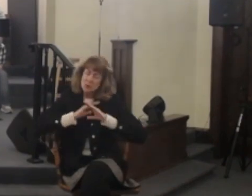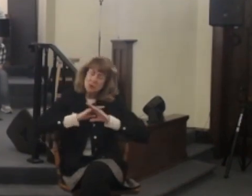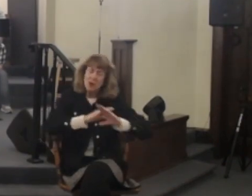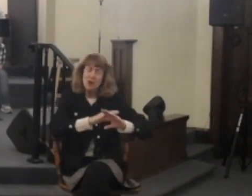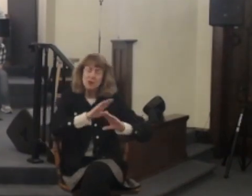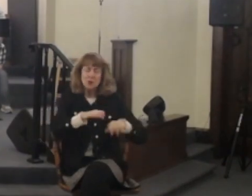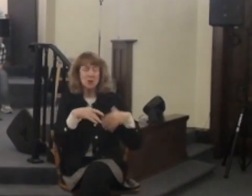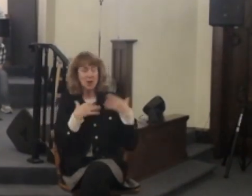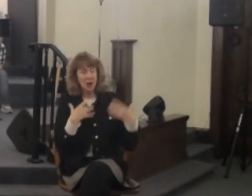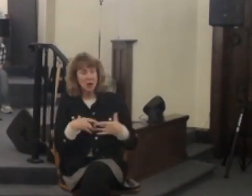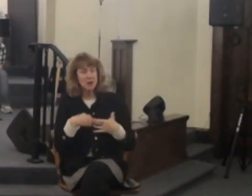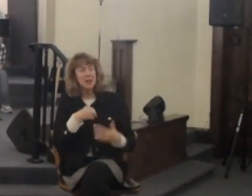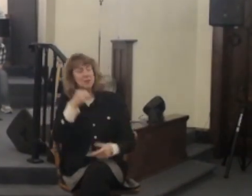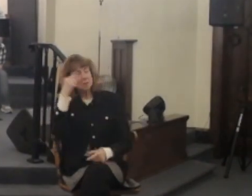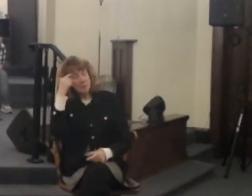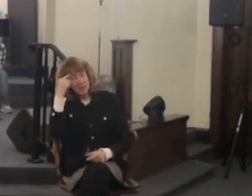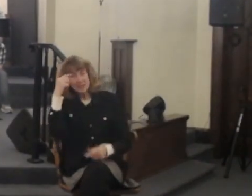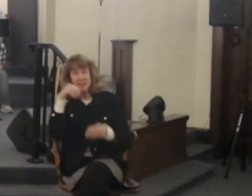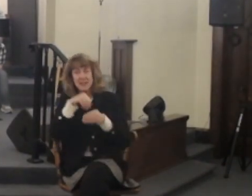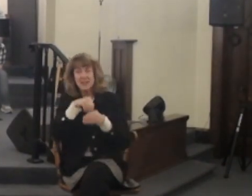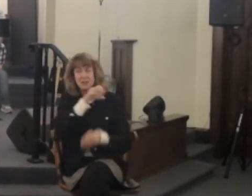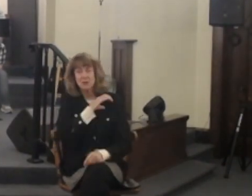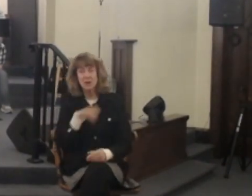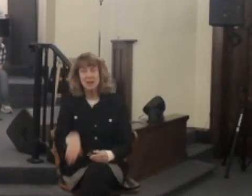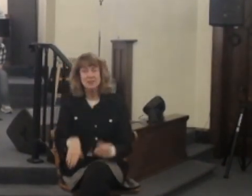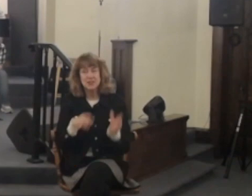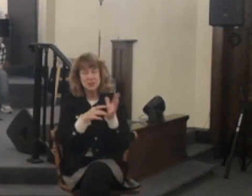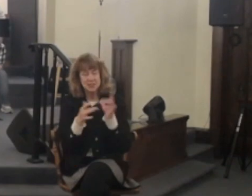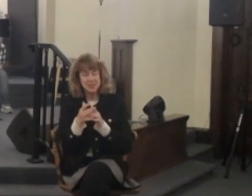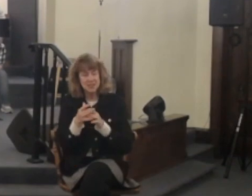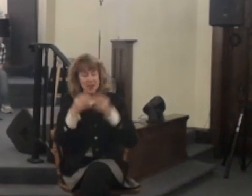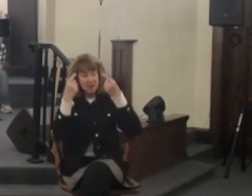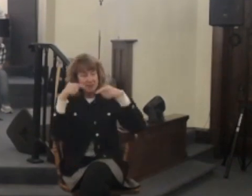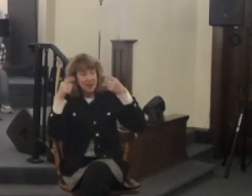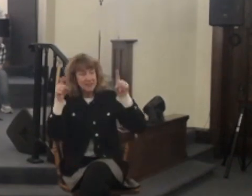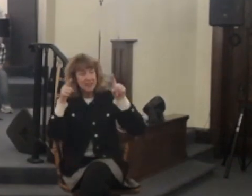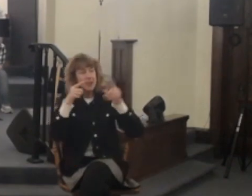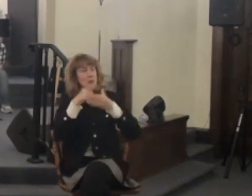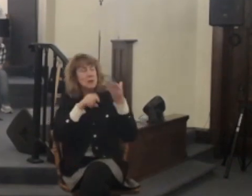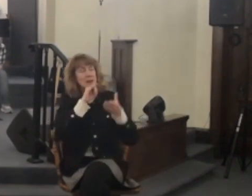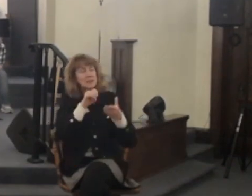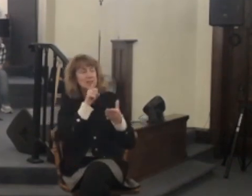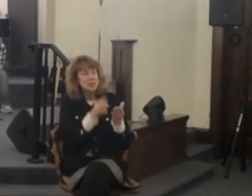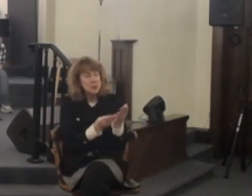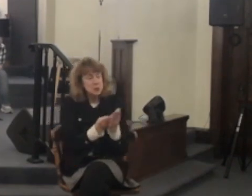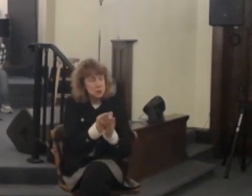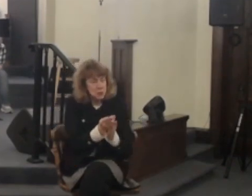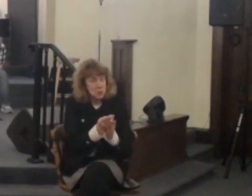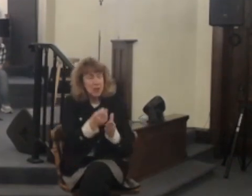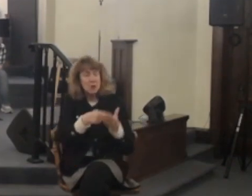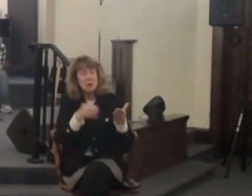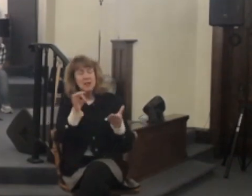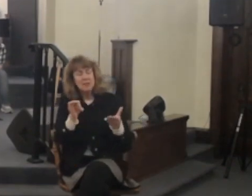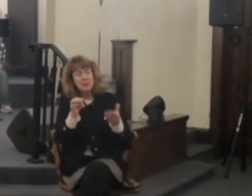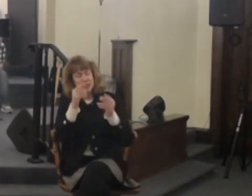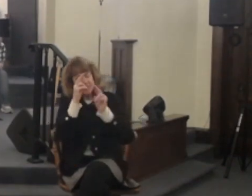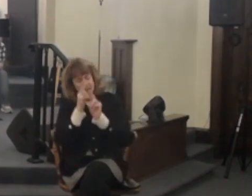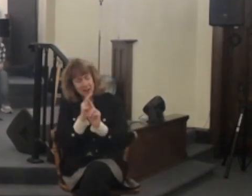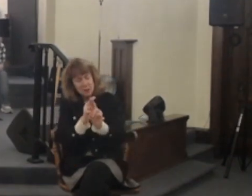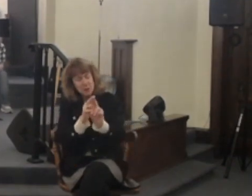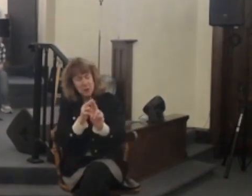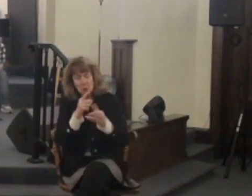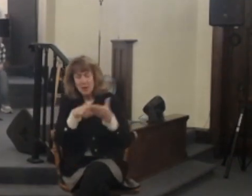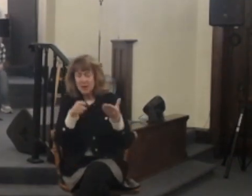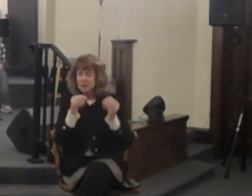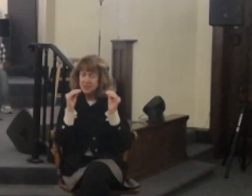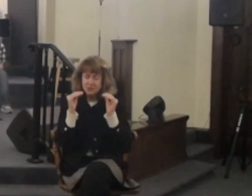hearts and your minds in Christ Jesus. Finally, brothers, whatever is true, whatever is honorable, whatever is